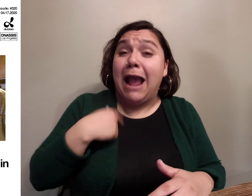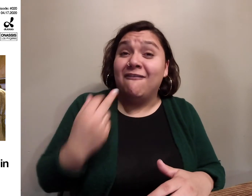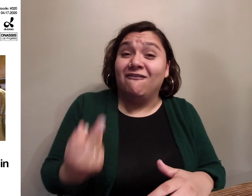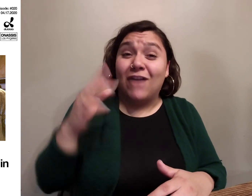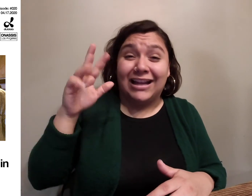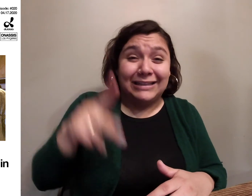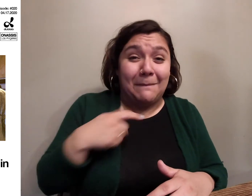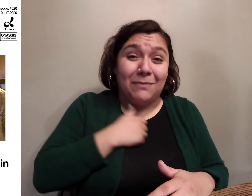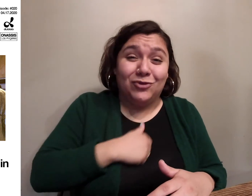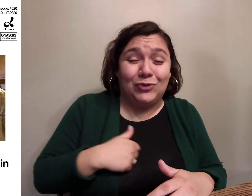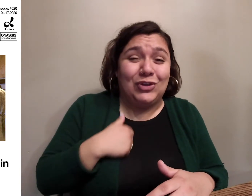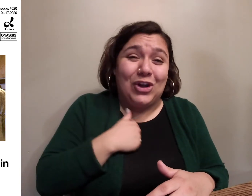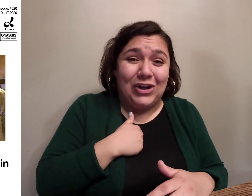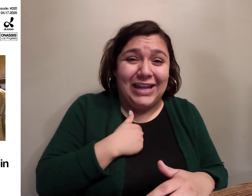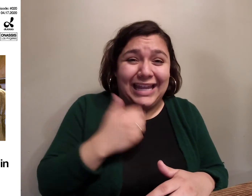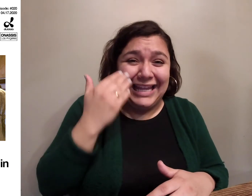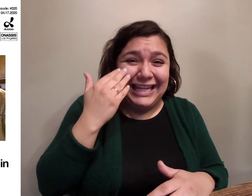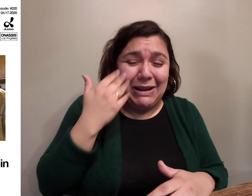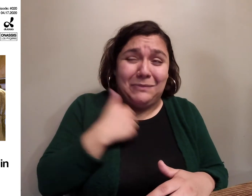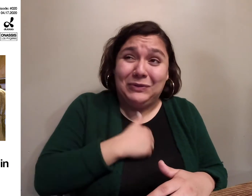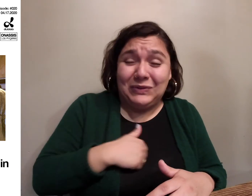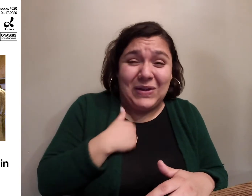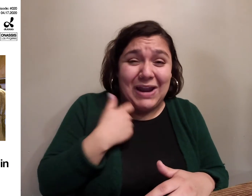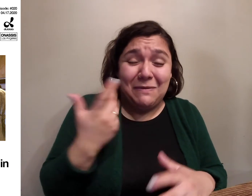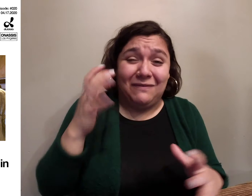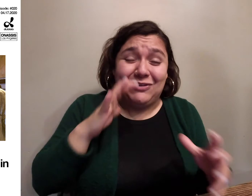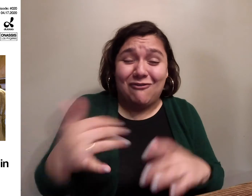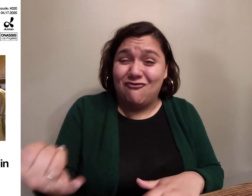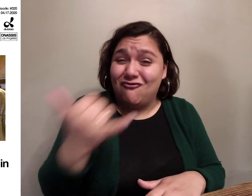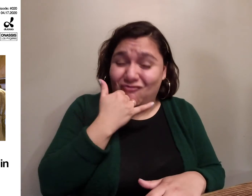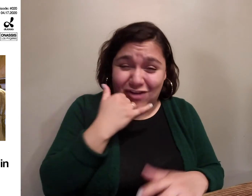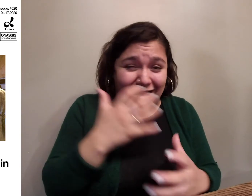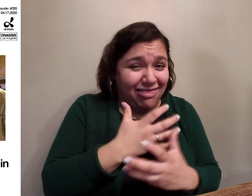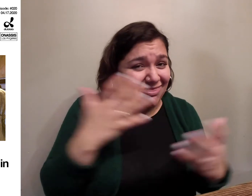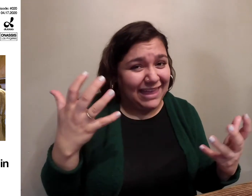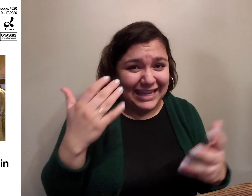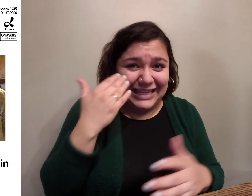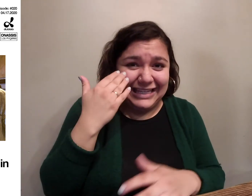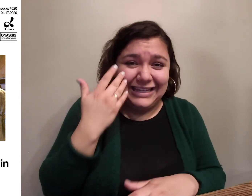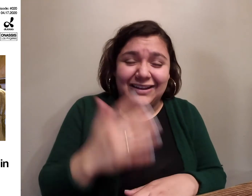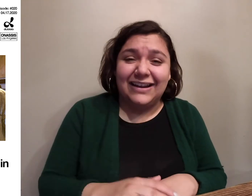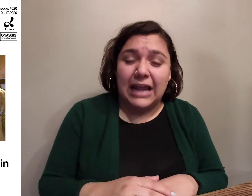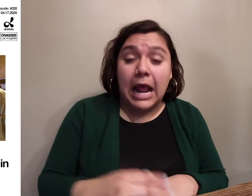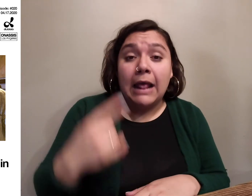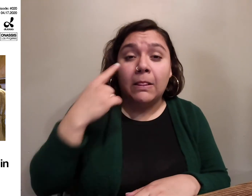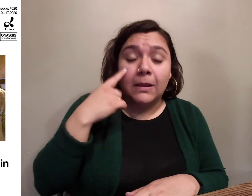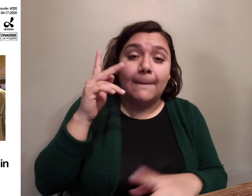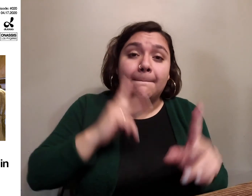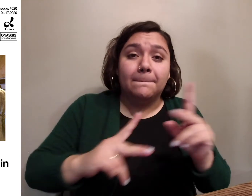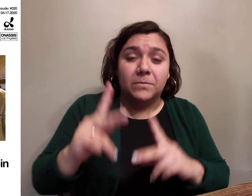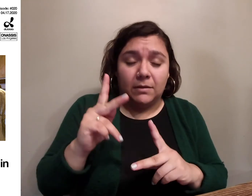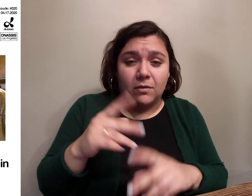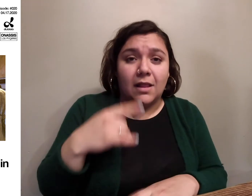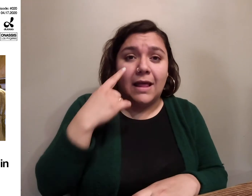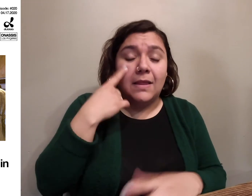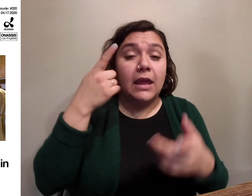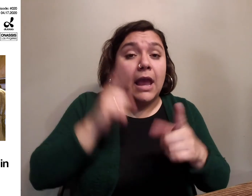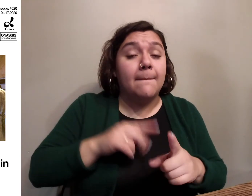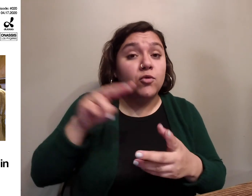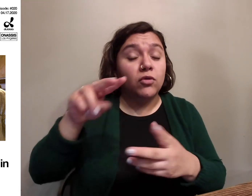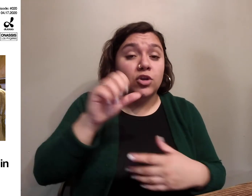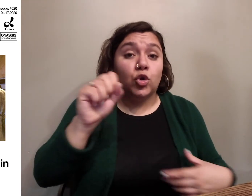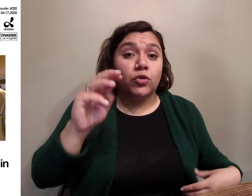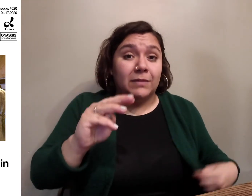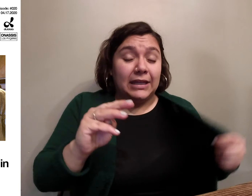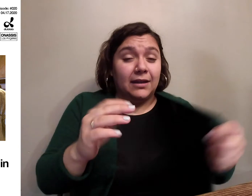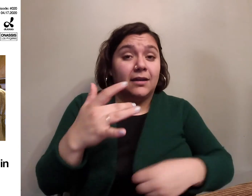much have we done wrong? Because in a way, I think people, like when I when you look at social media, very often young people, especially